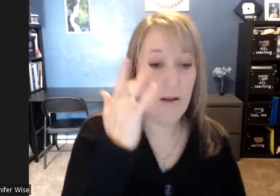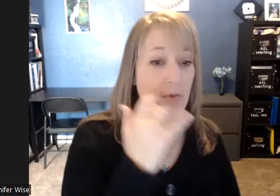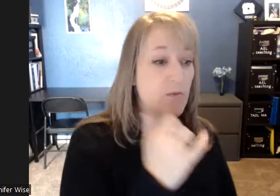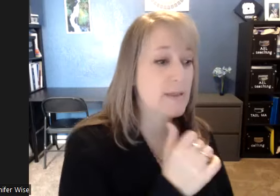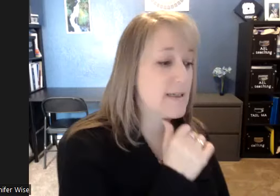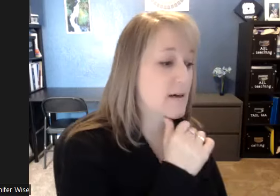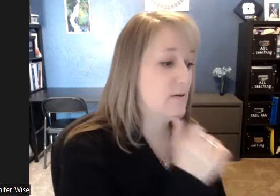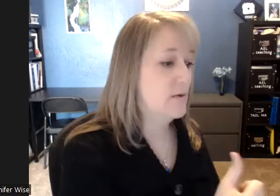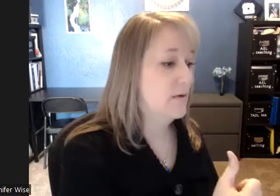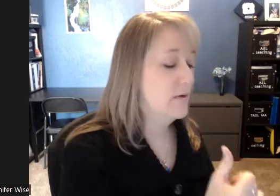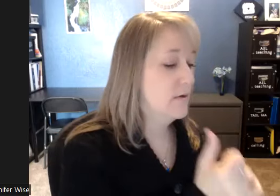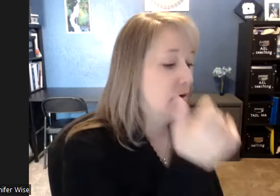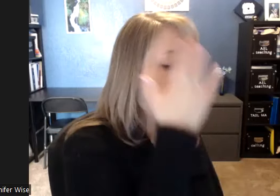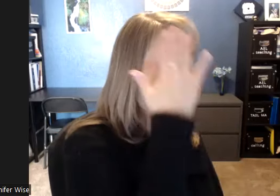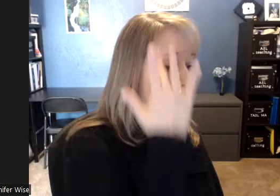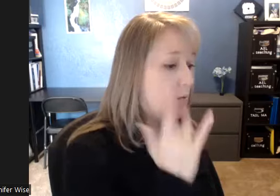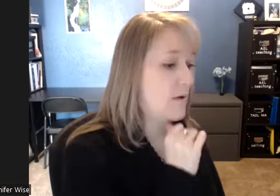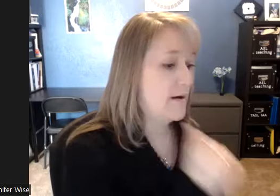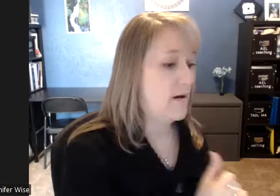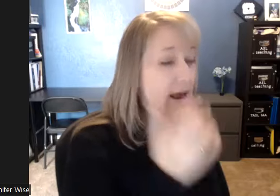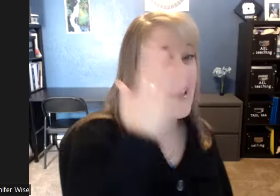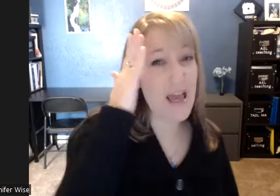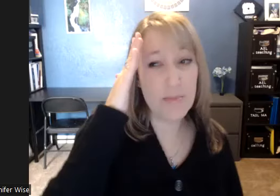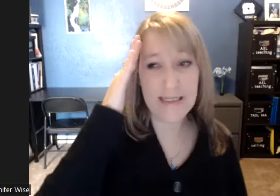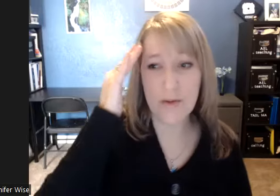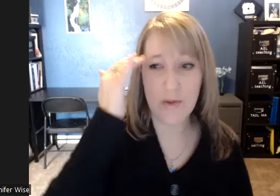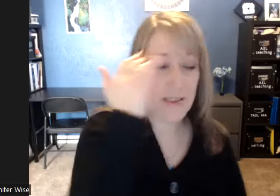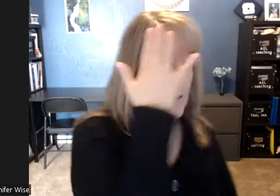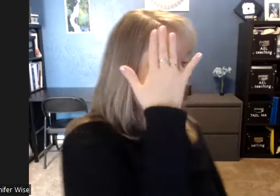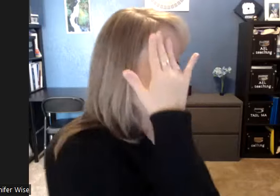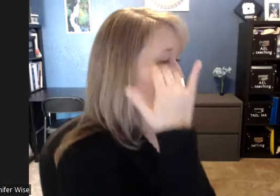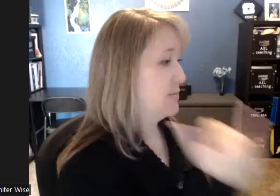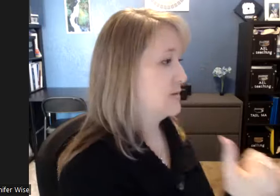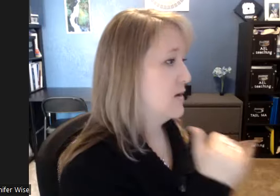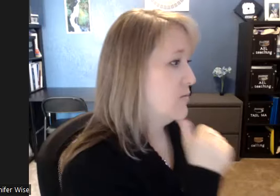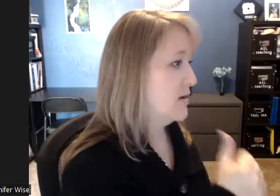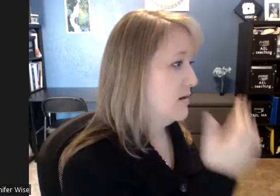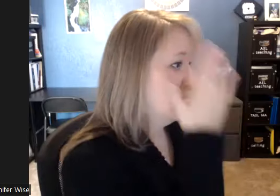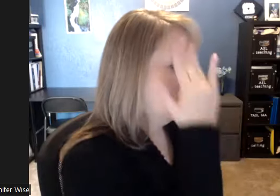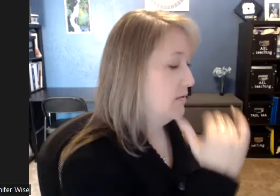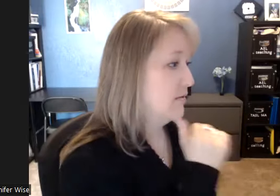One movement down, why not? And it can be signed with this hand shape as well. Why not?